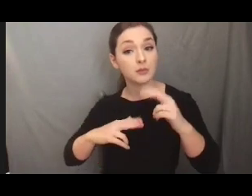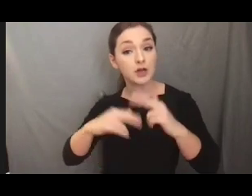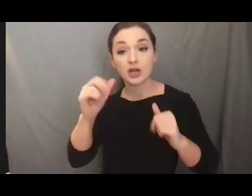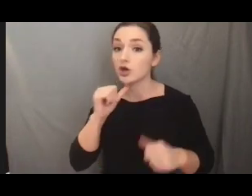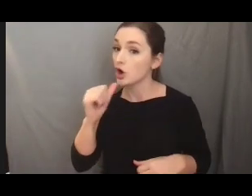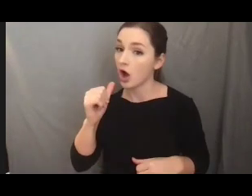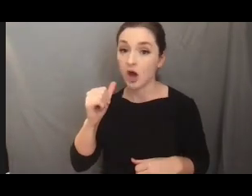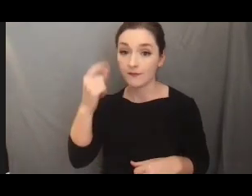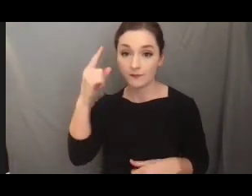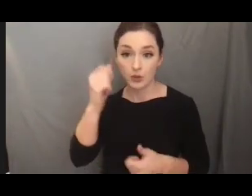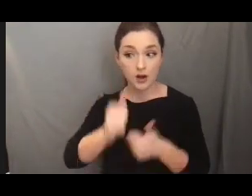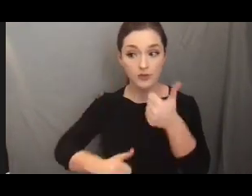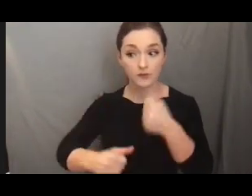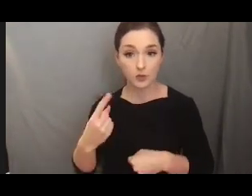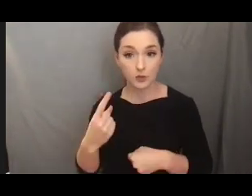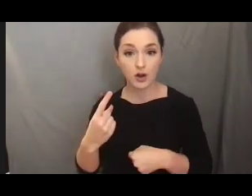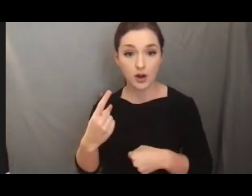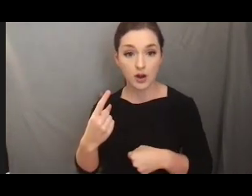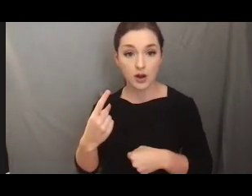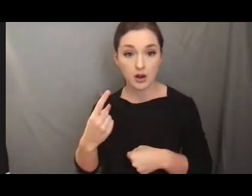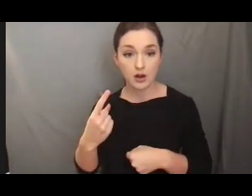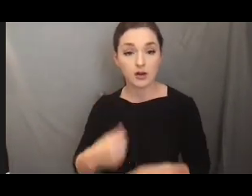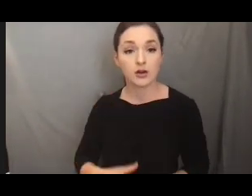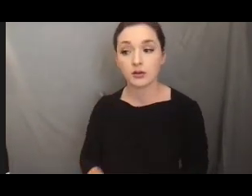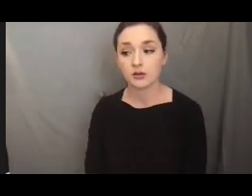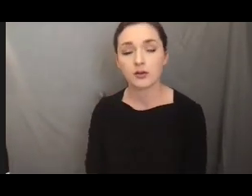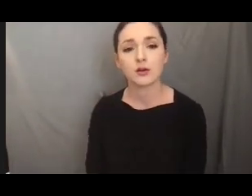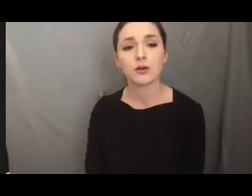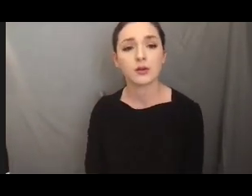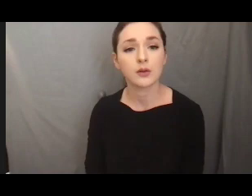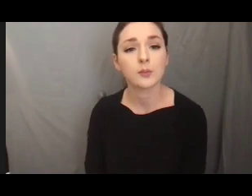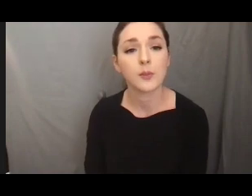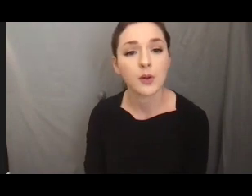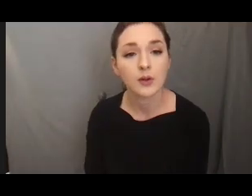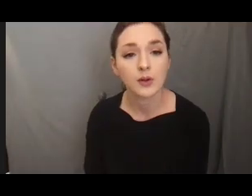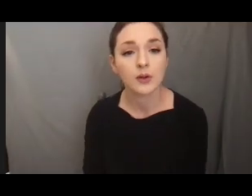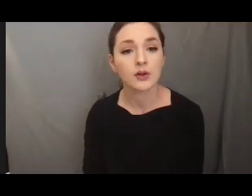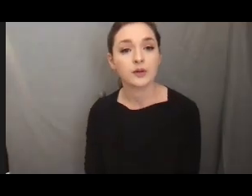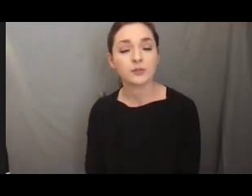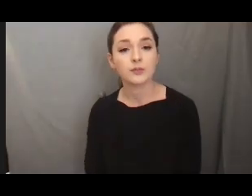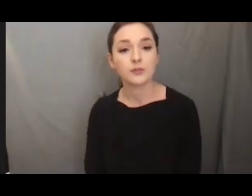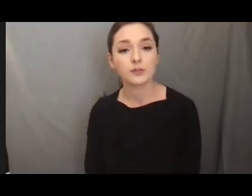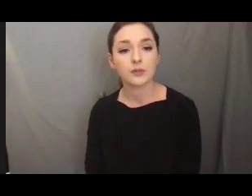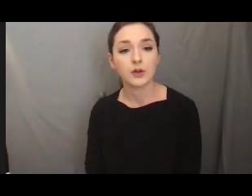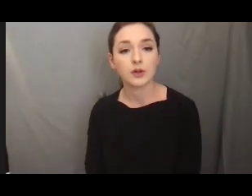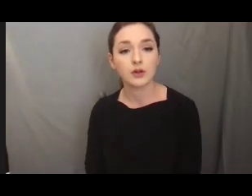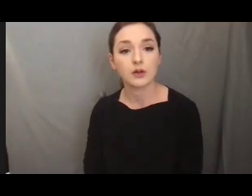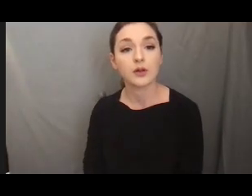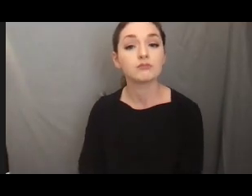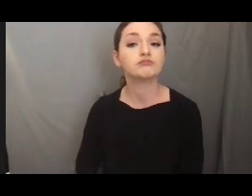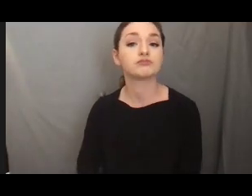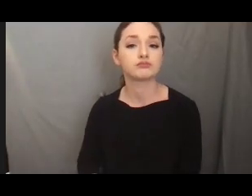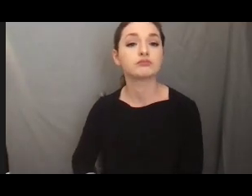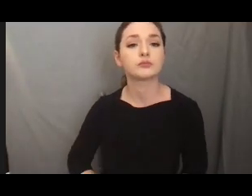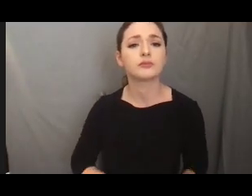about community service in the books in here. It's not, there won't be most touchdowns, fastest runner. You won't see any of that. So keep that, all that stuff is